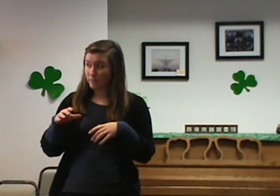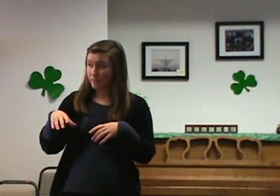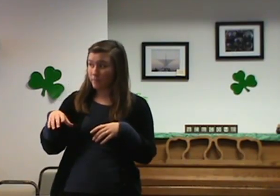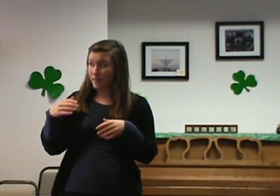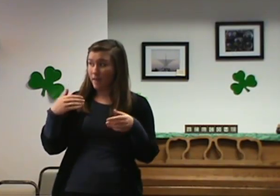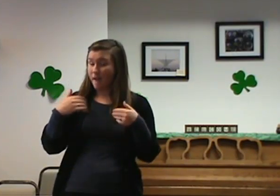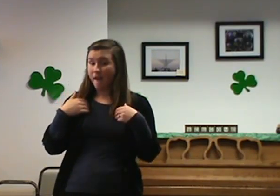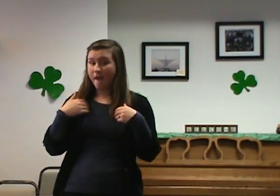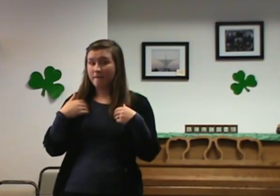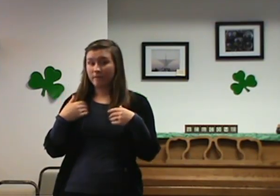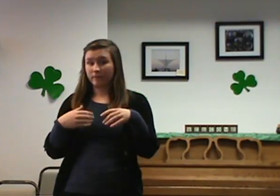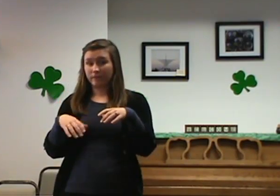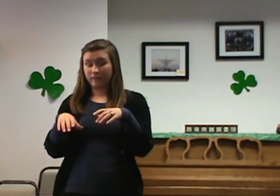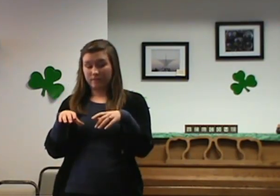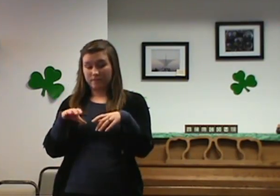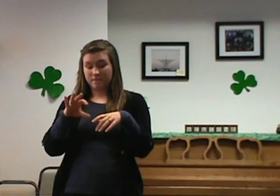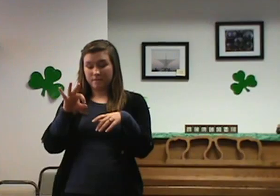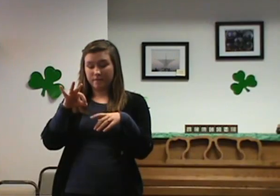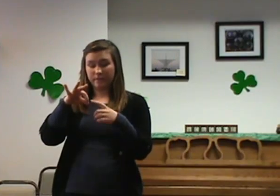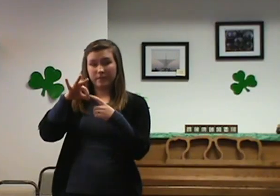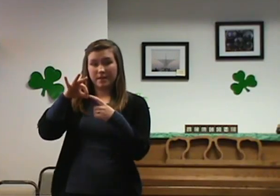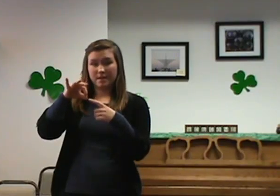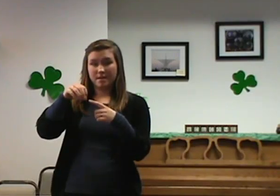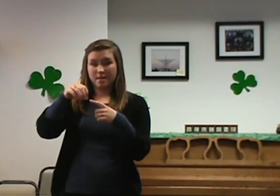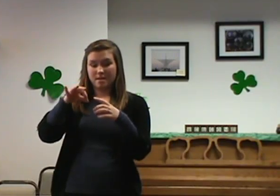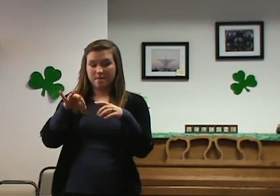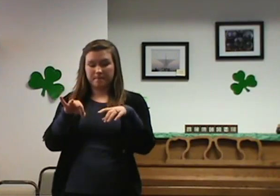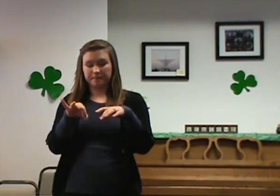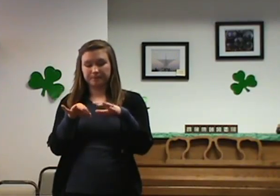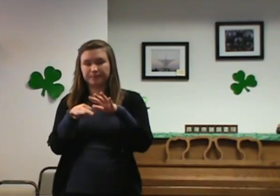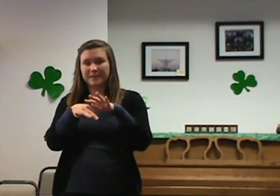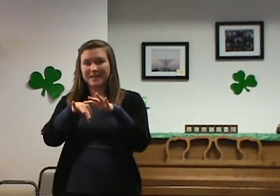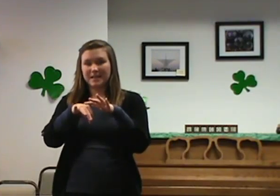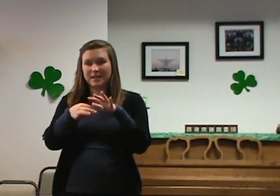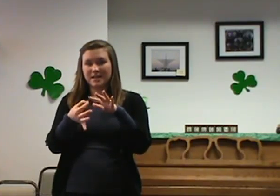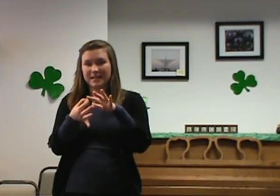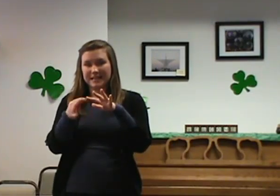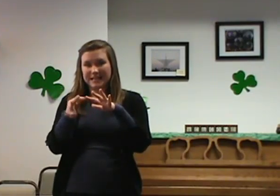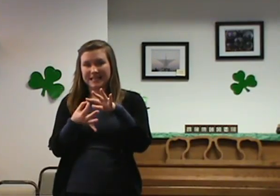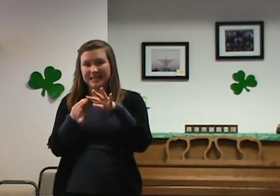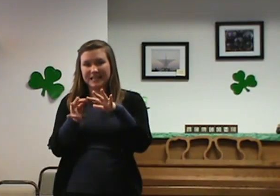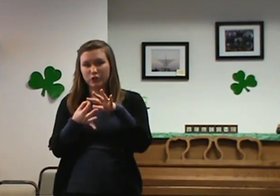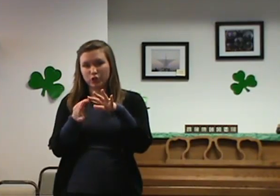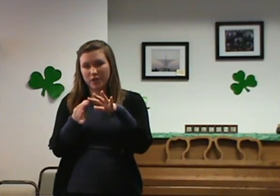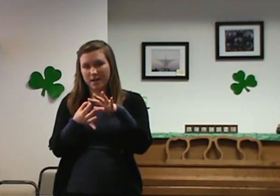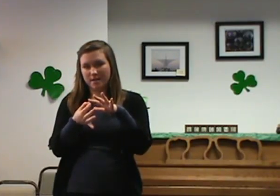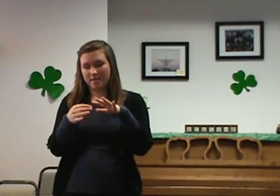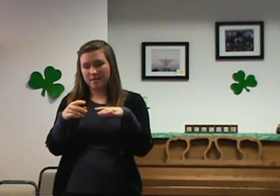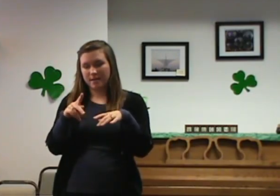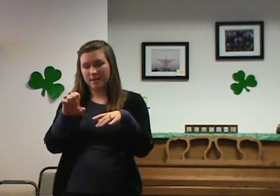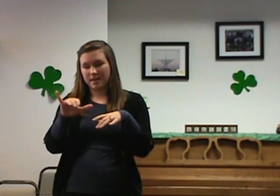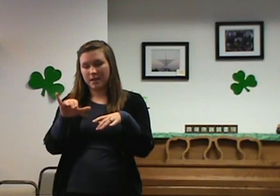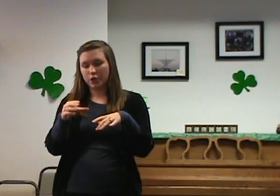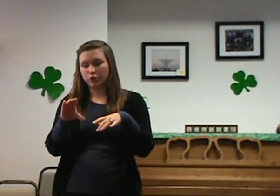and it's a $12.95 item, so it's, this is a full budgeting. But you can set